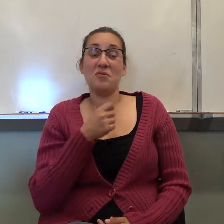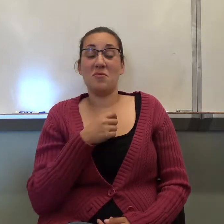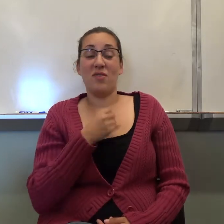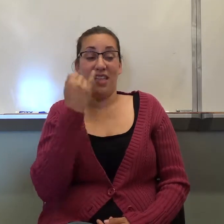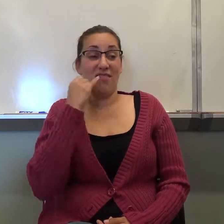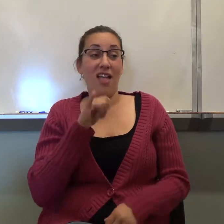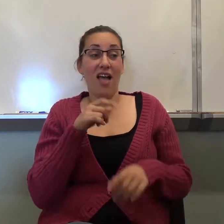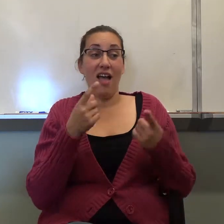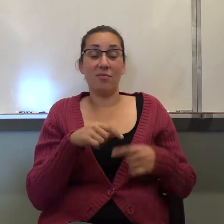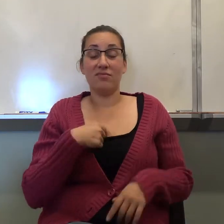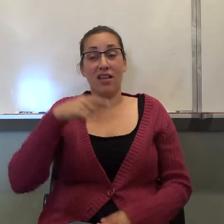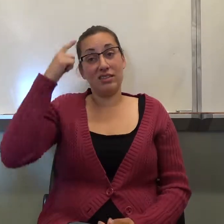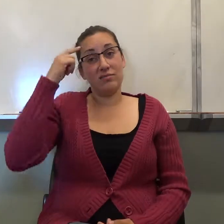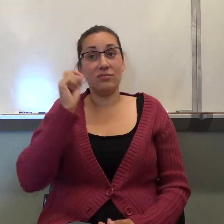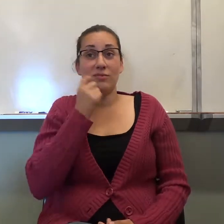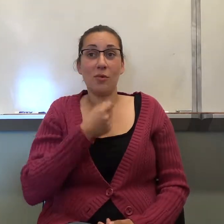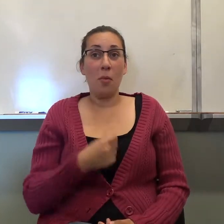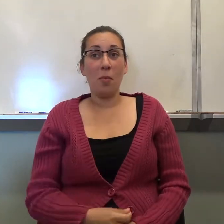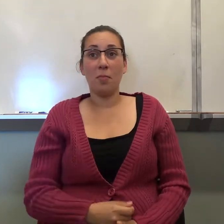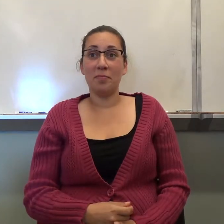We talked about algebraic expressions.